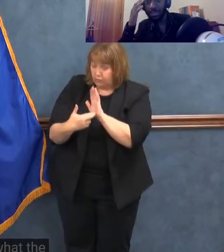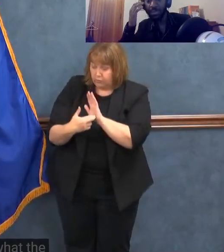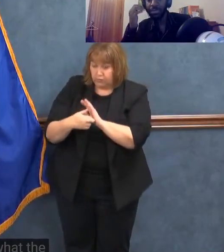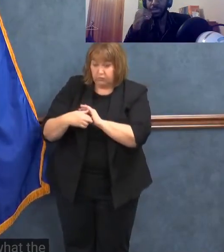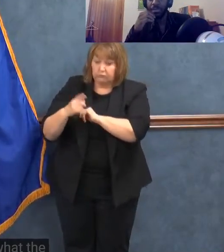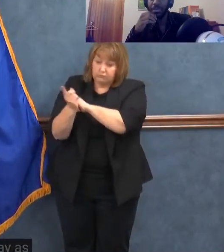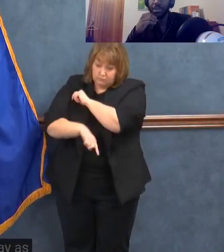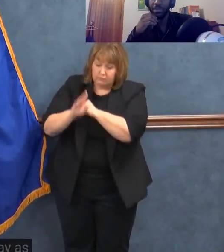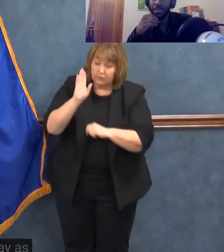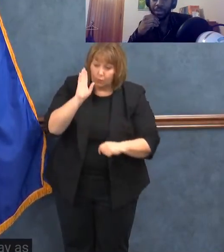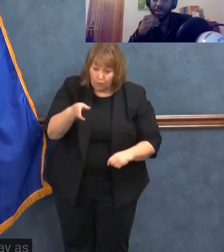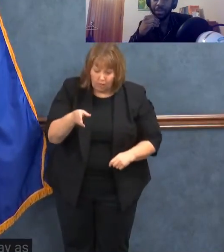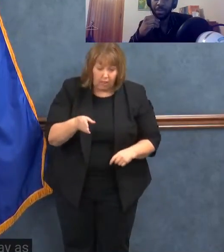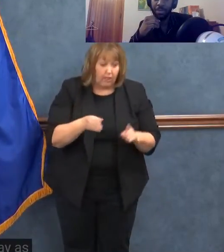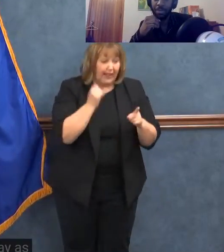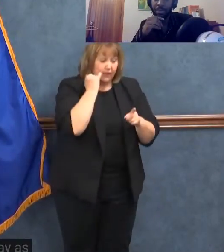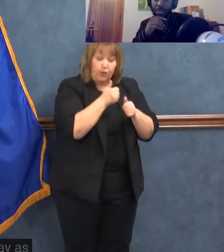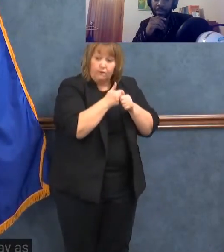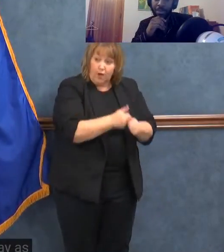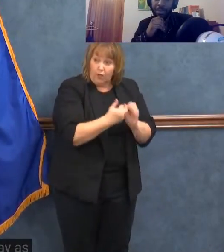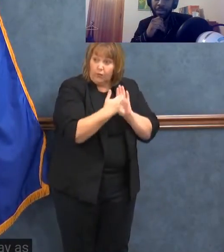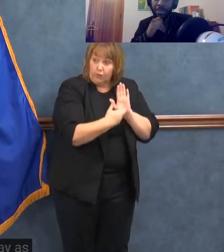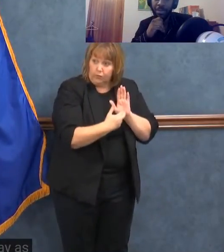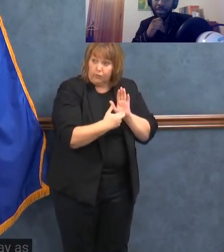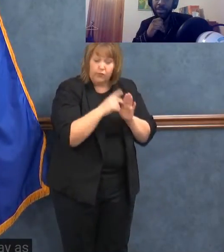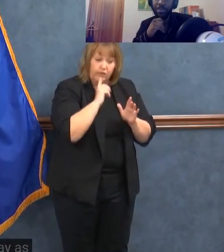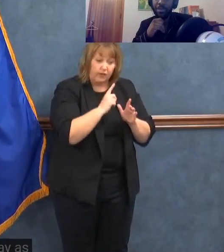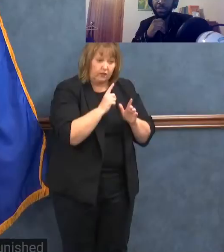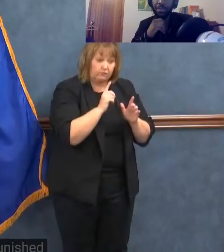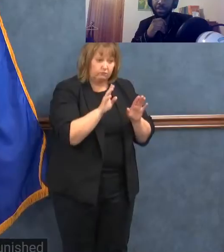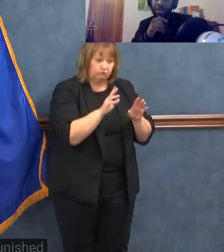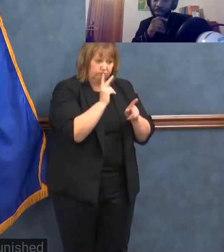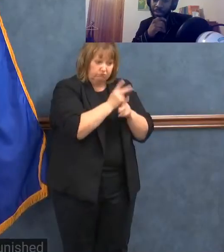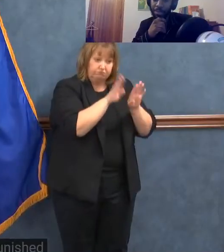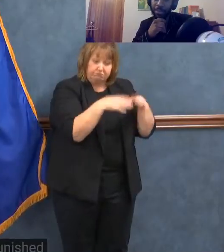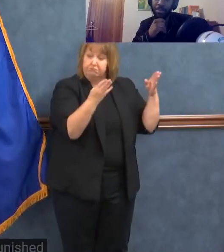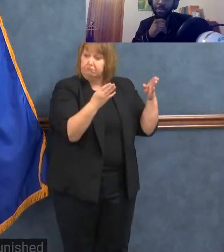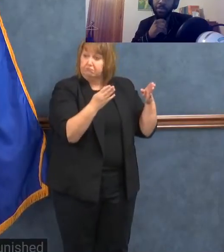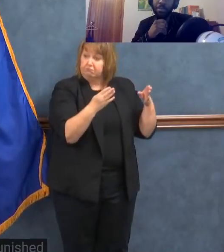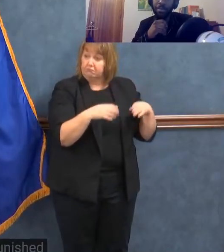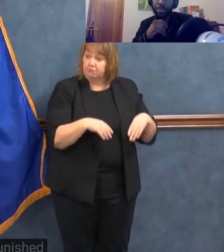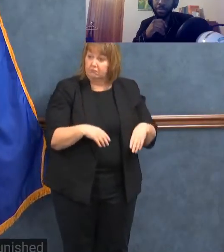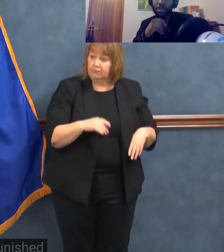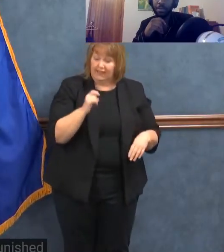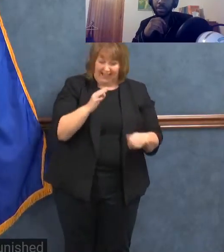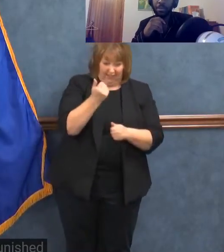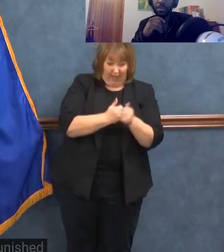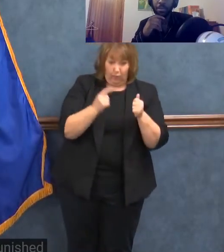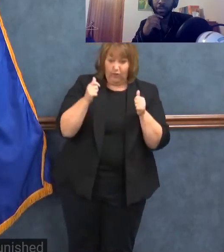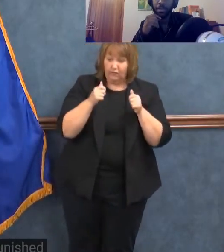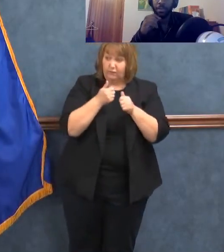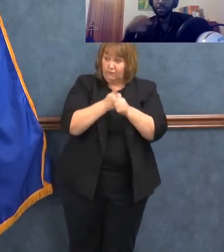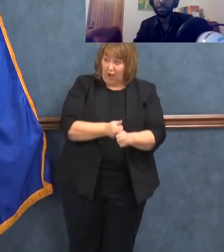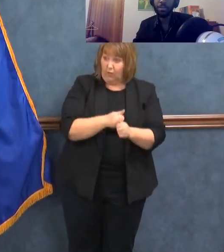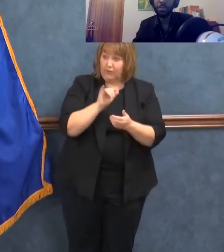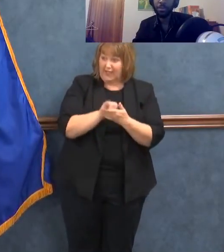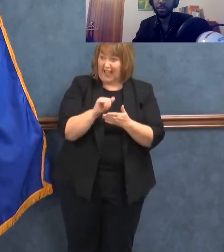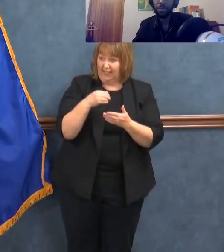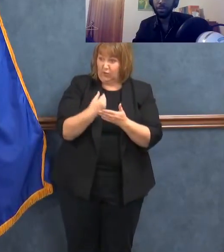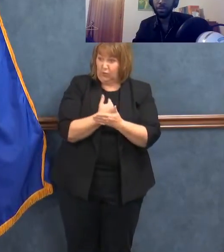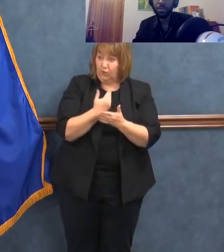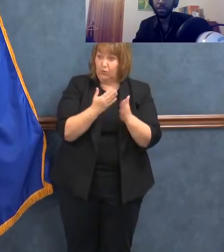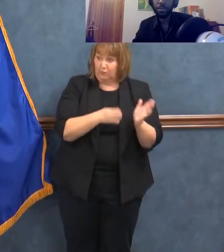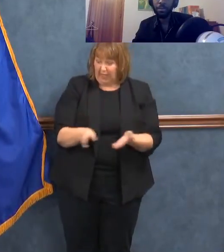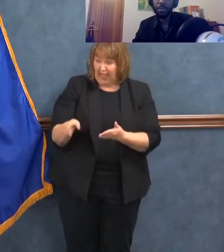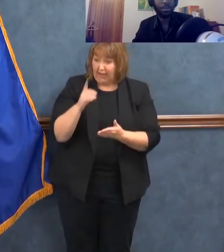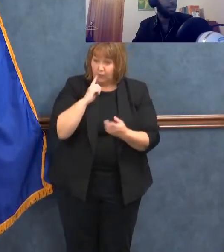those that are following the rules need to be rewarded and allowed to keep open. And if everybody sticks with that, we'll be a lot better off. Thanks,